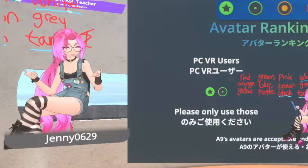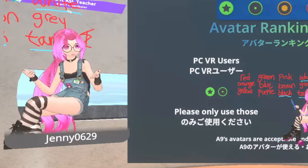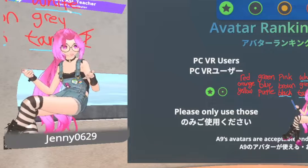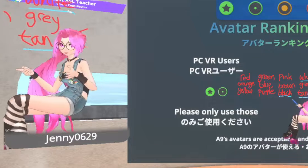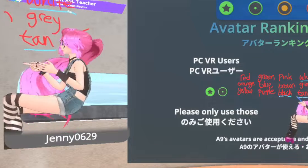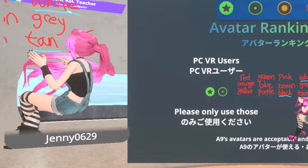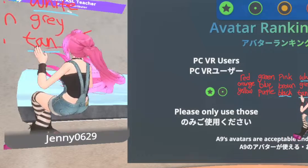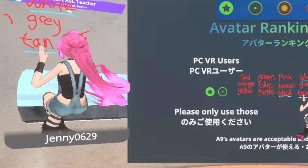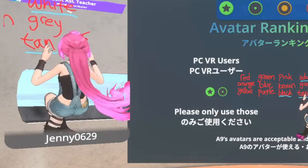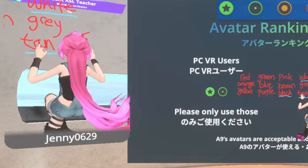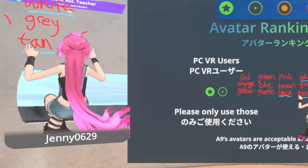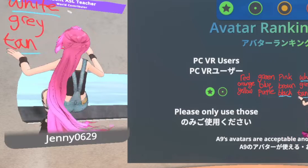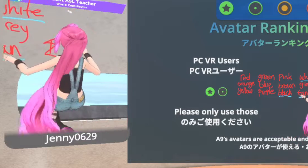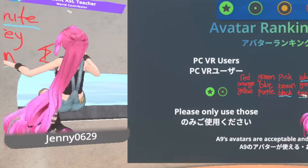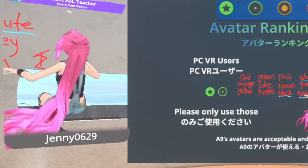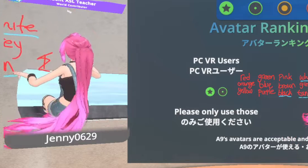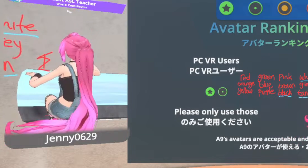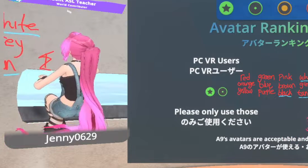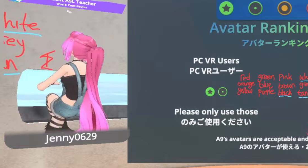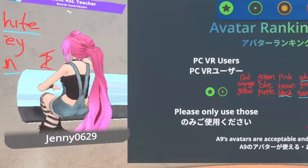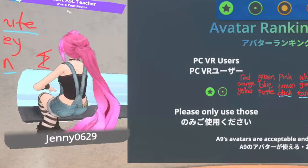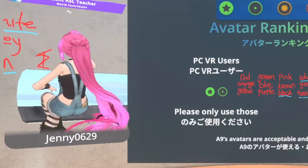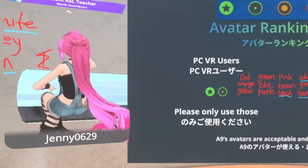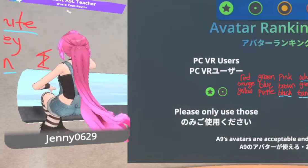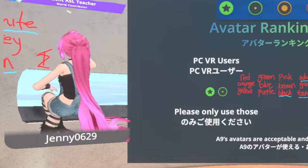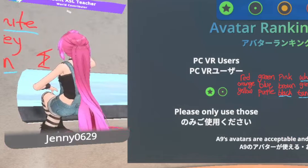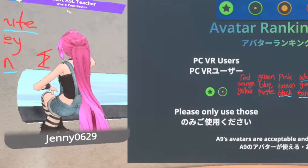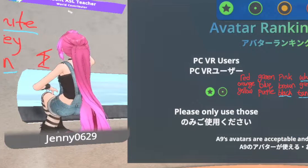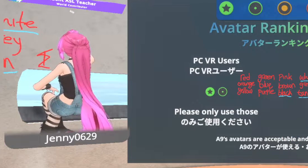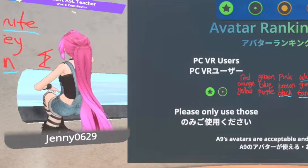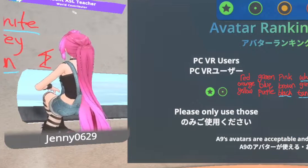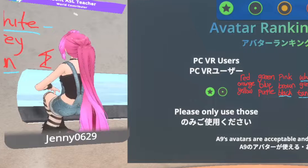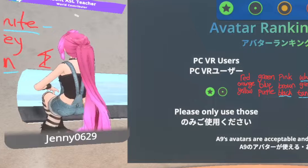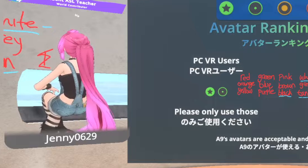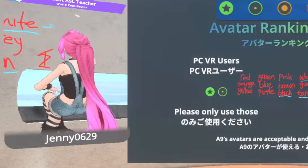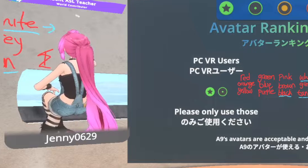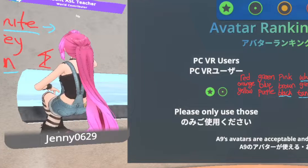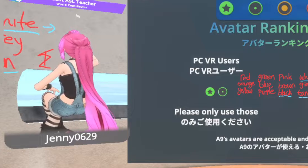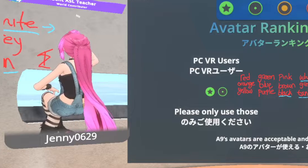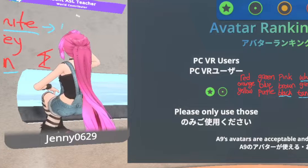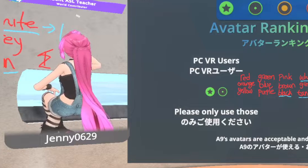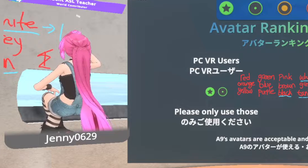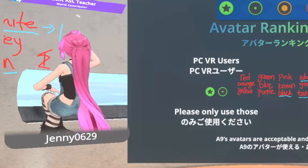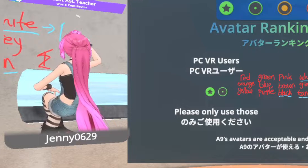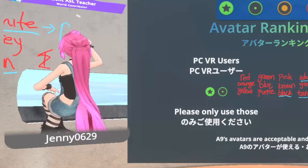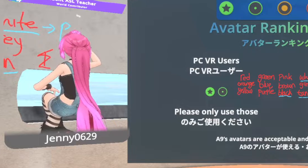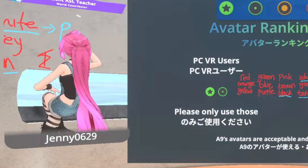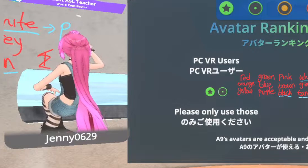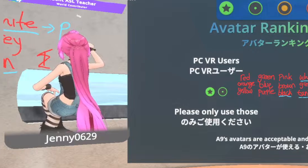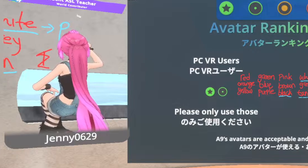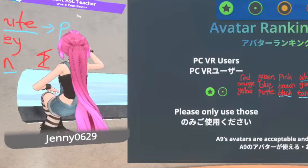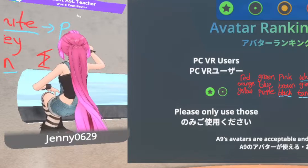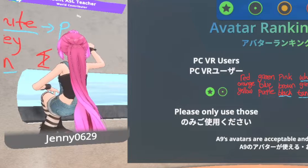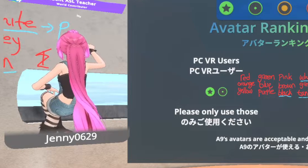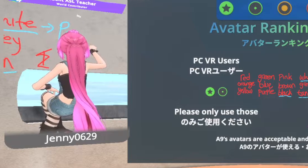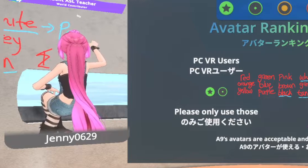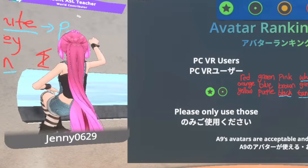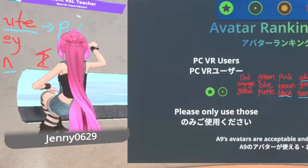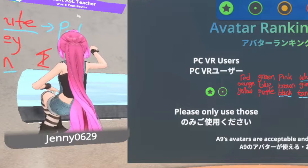Can I say, black woman or white man? And similarly, can this be used